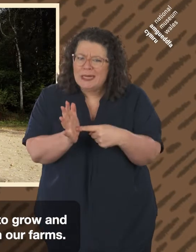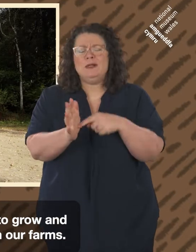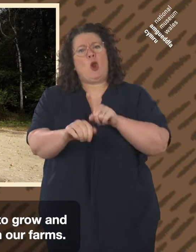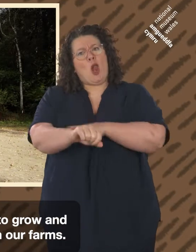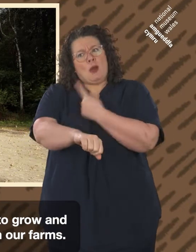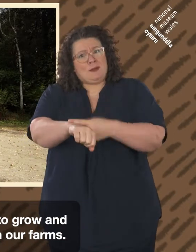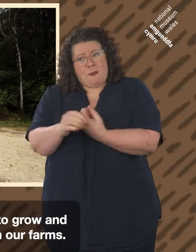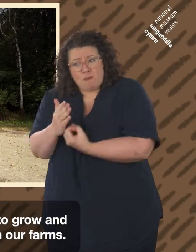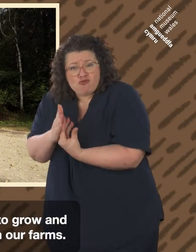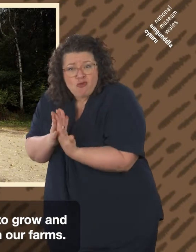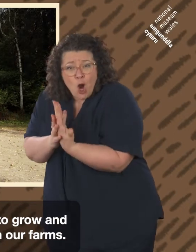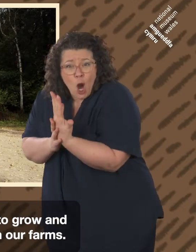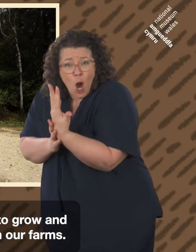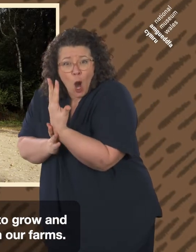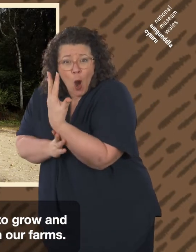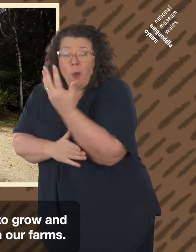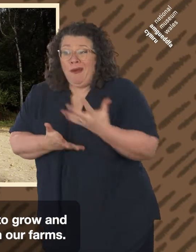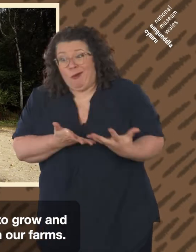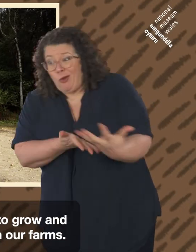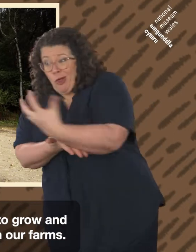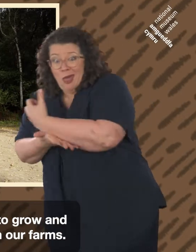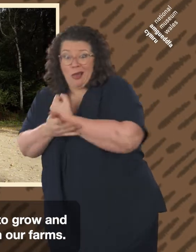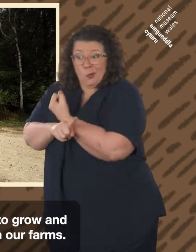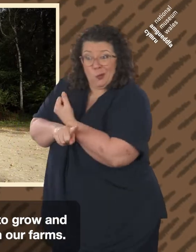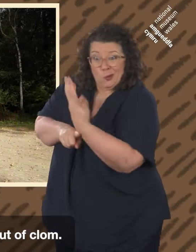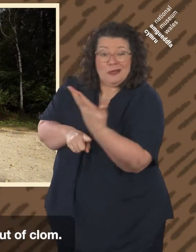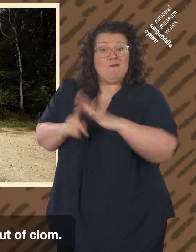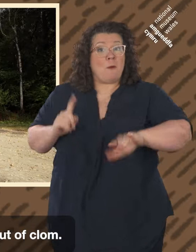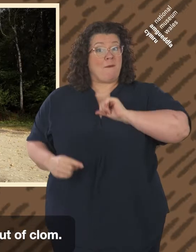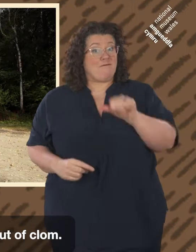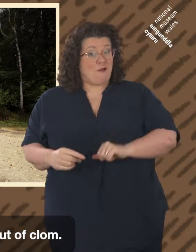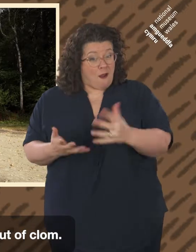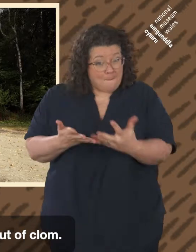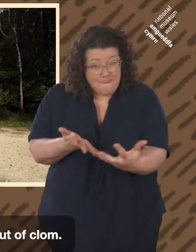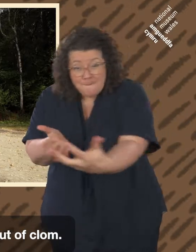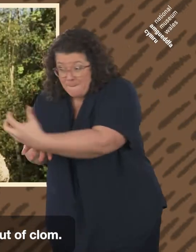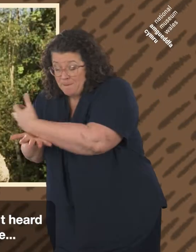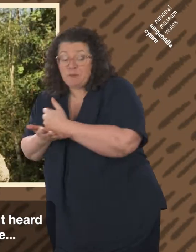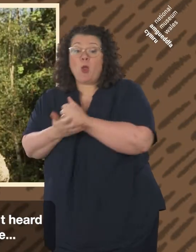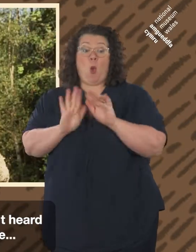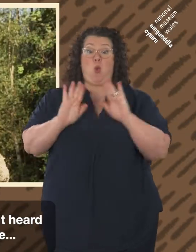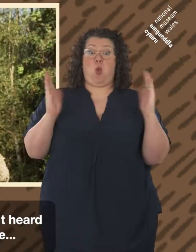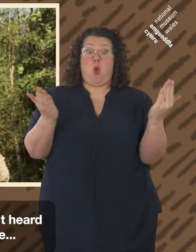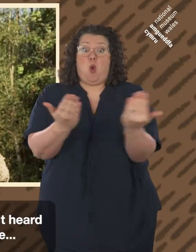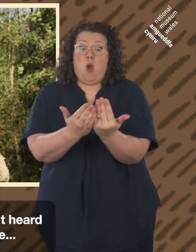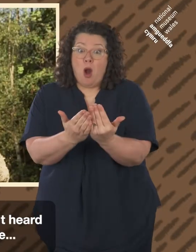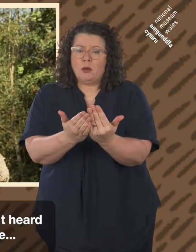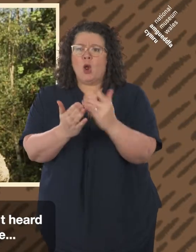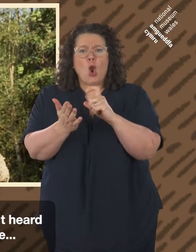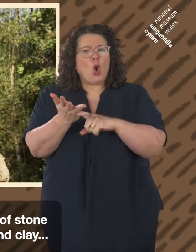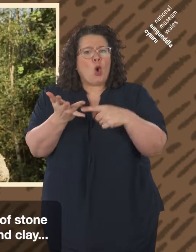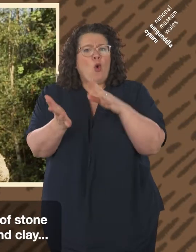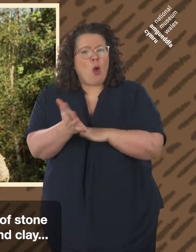grow and collect the wheat from our farms. The walls are made out of clom. Now, if you haven't heard of clom